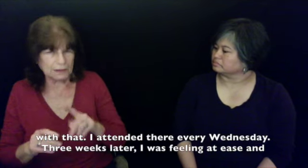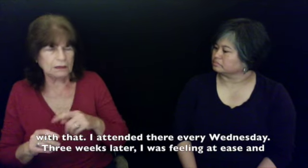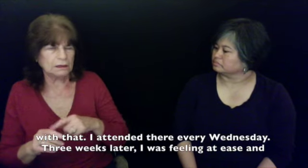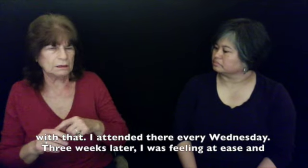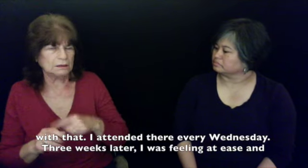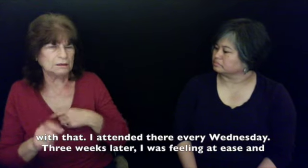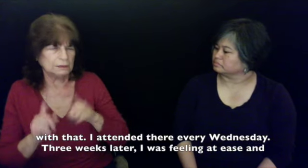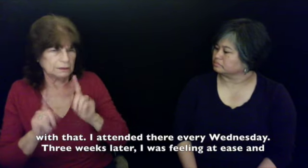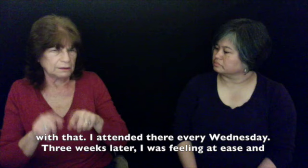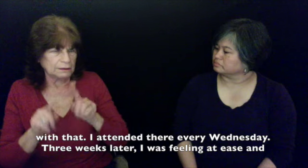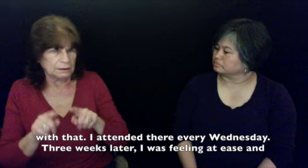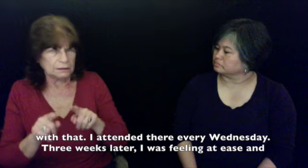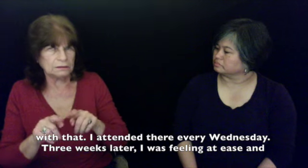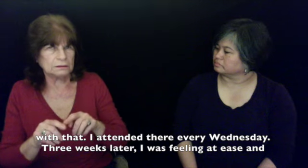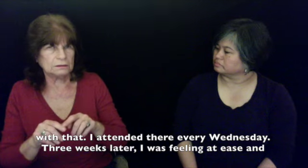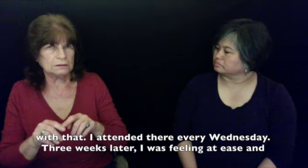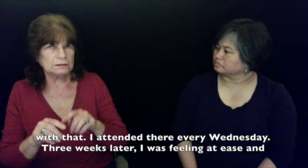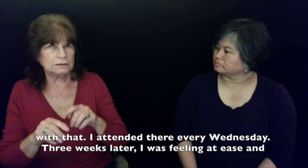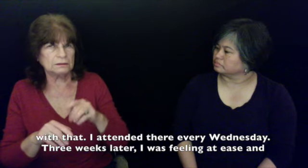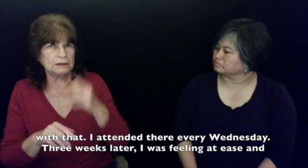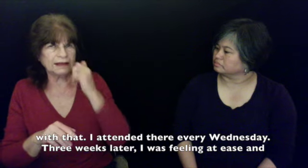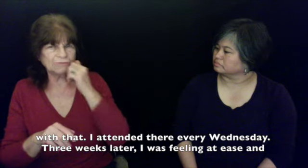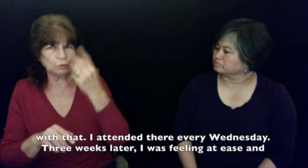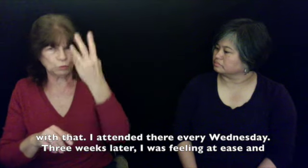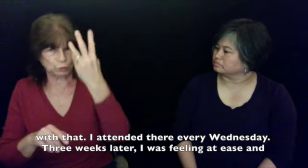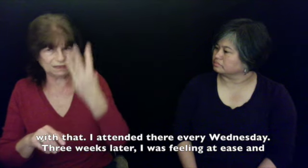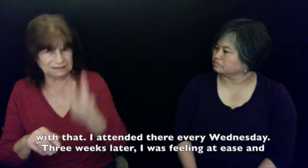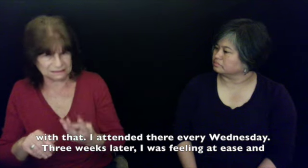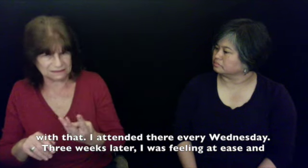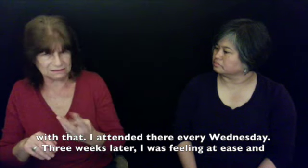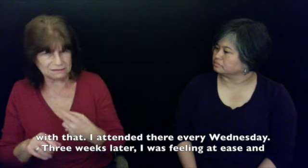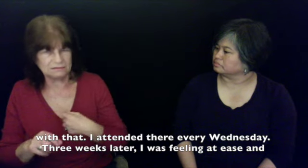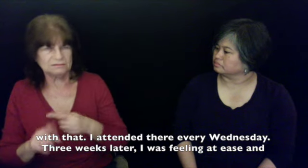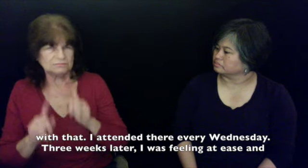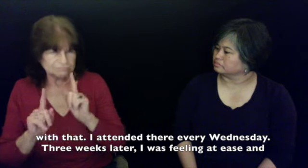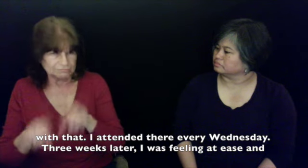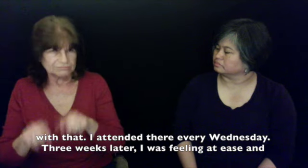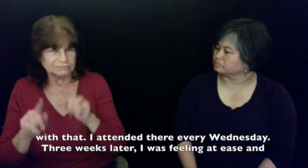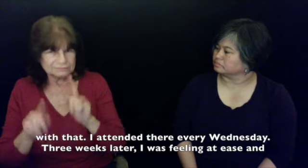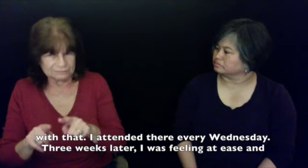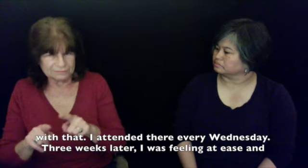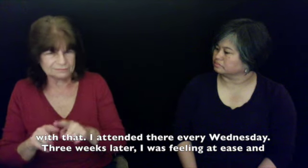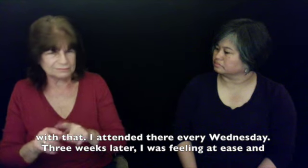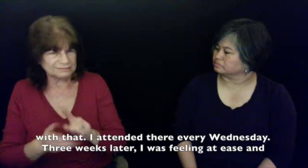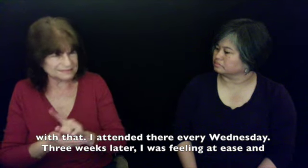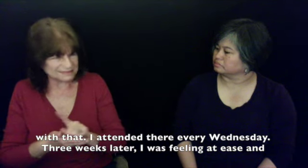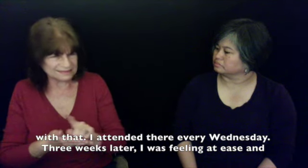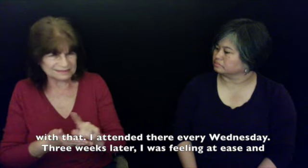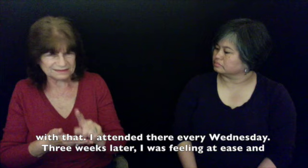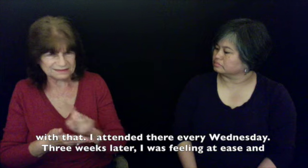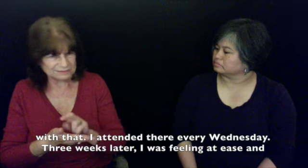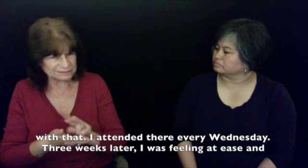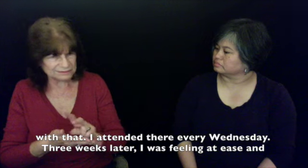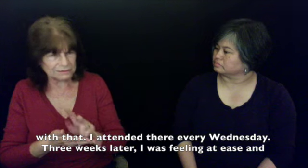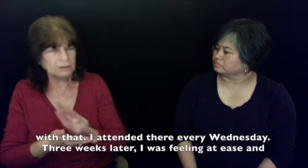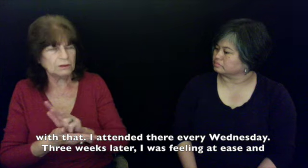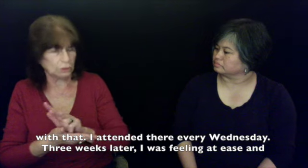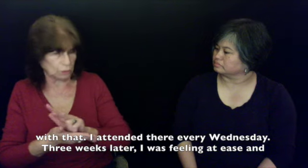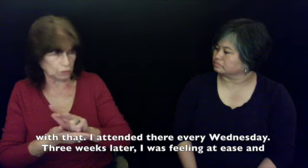bear with that. I attended there every Wednesdays. 3 weeks later, I was feeling at ease.